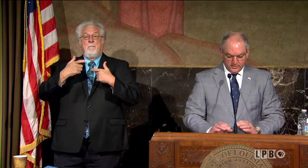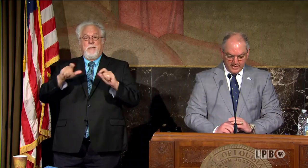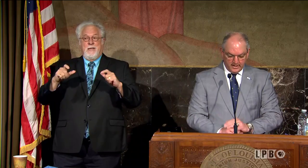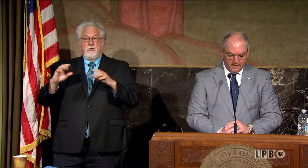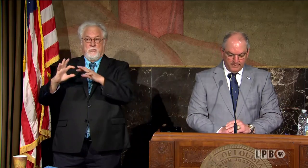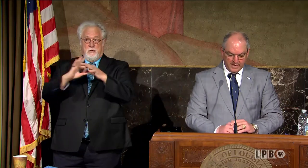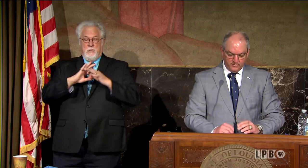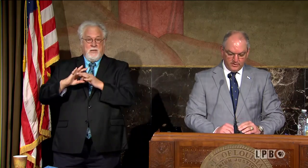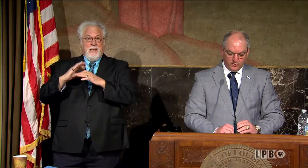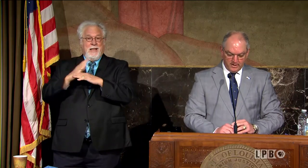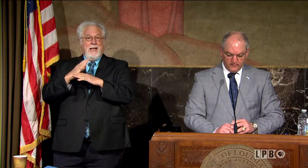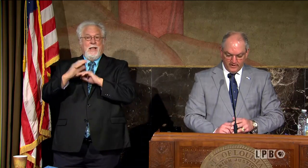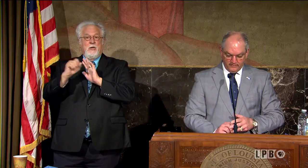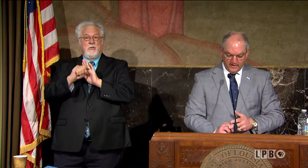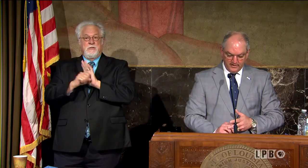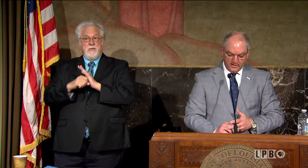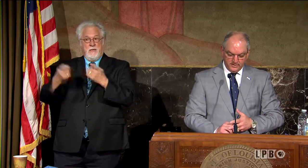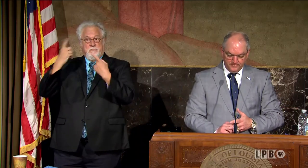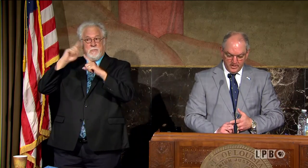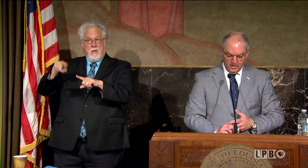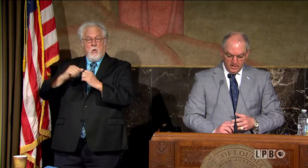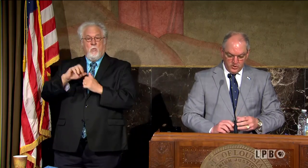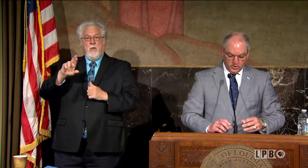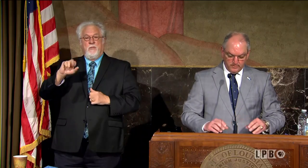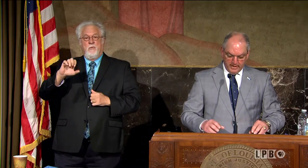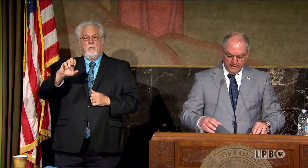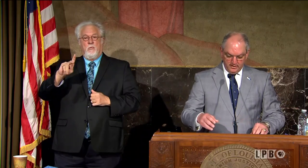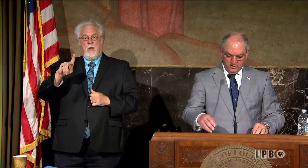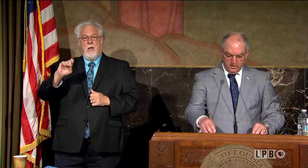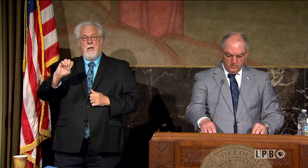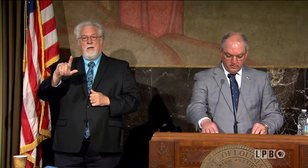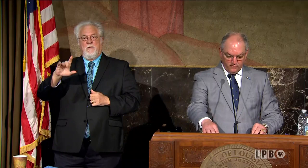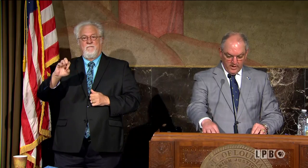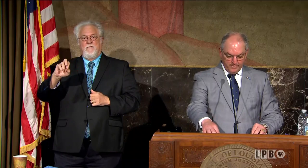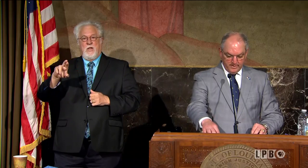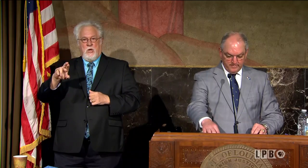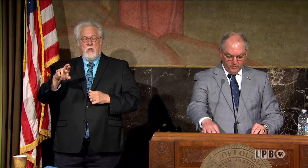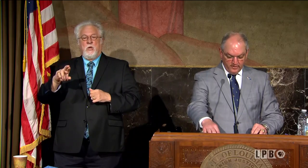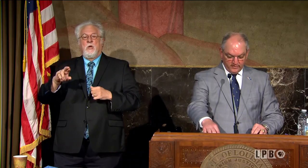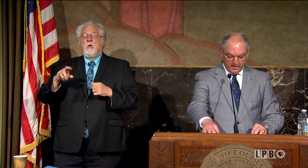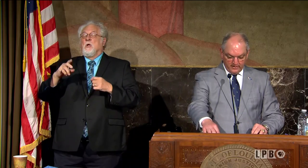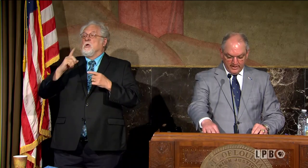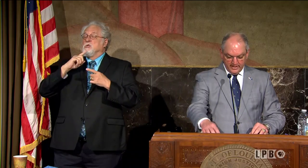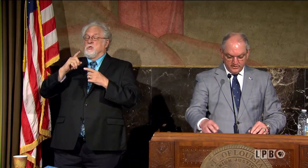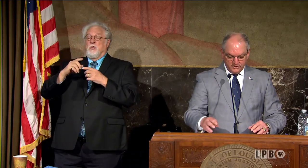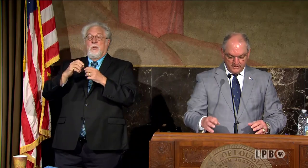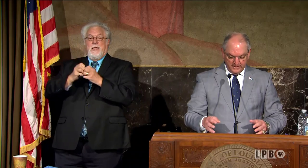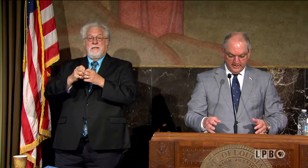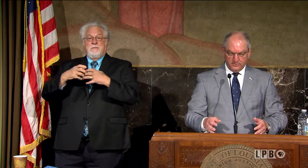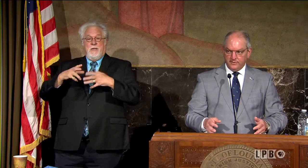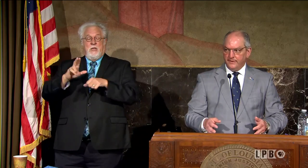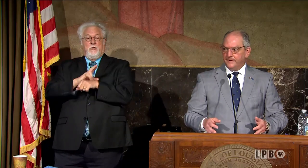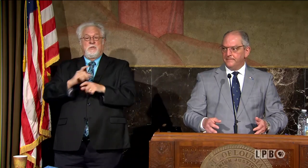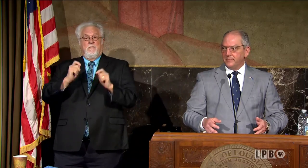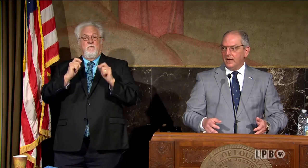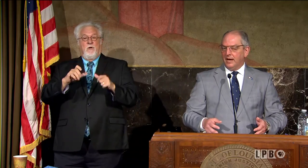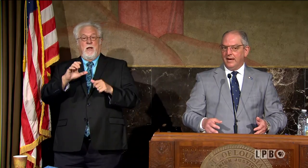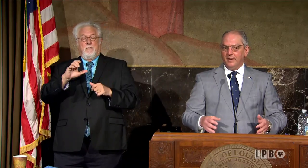joint interstate compact with the Rockefeller Foundation to expand the use of rapid point-of-care antigen